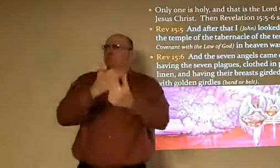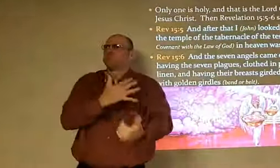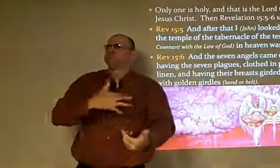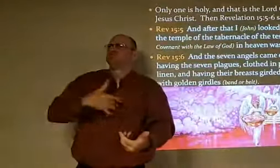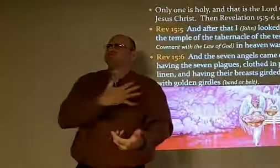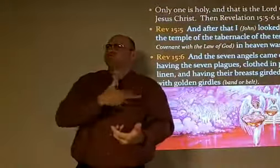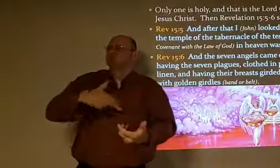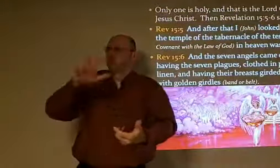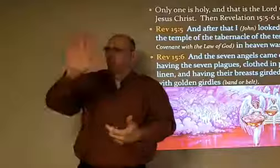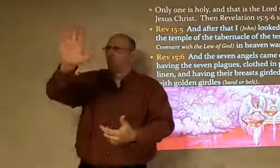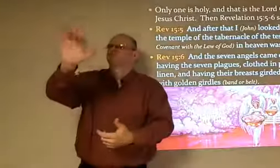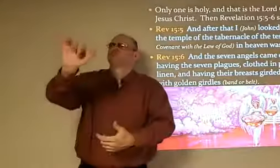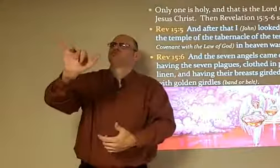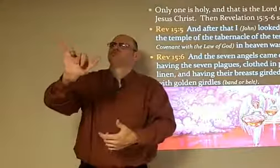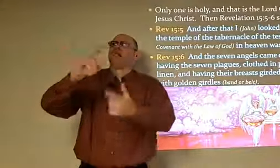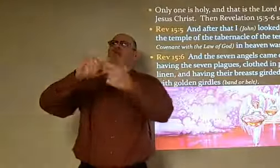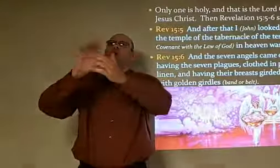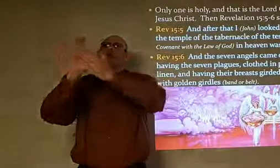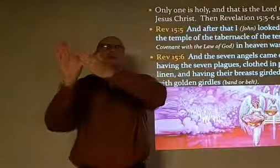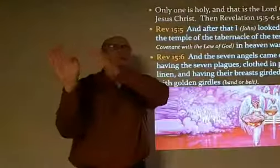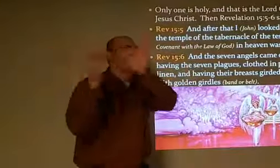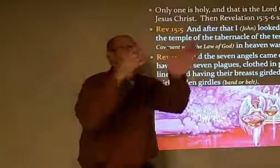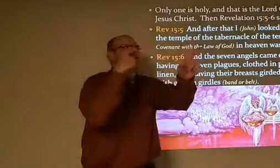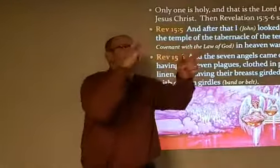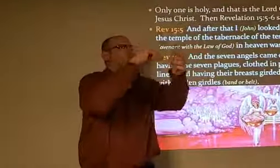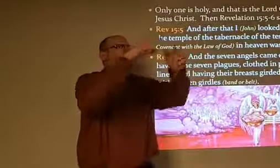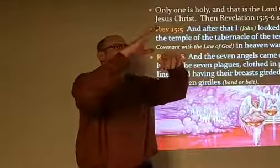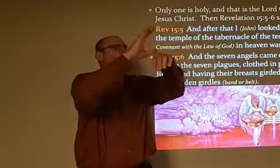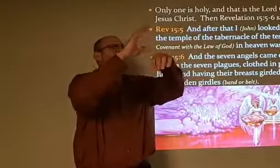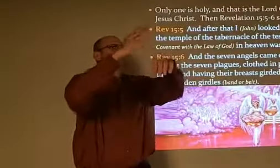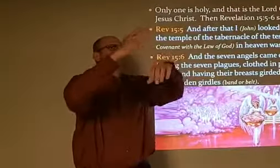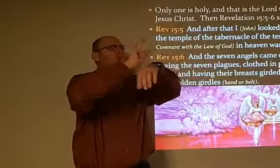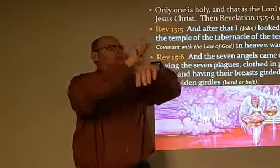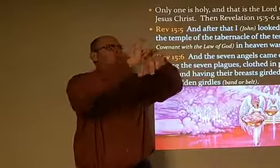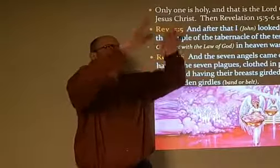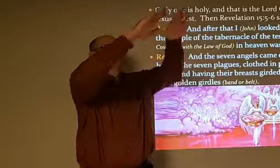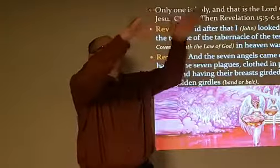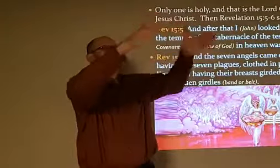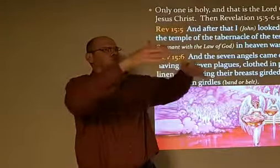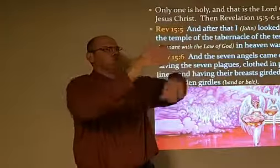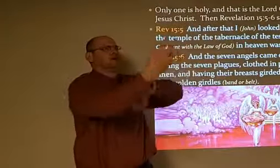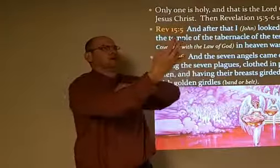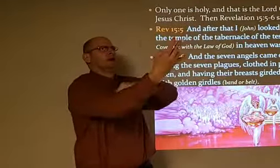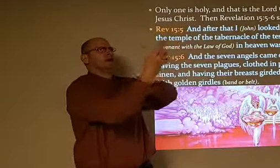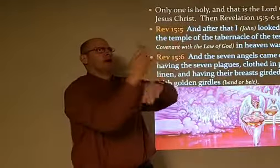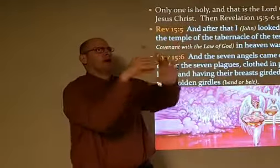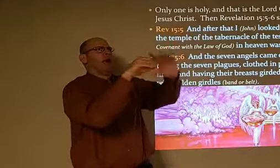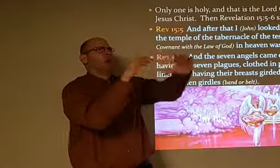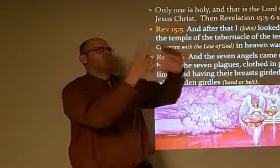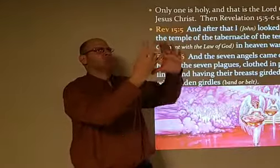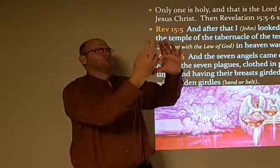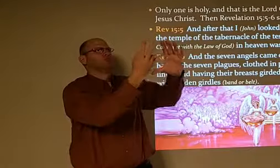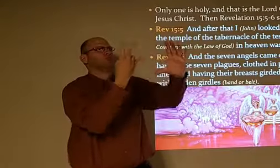noticed they were the people with the harps, and he noticed the tabernacle, and as the